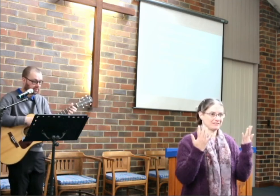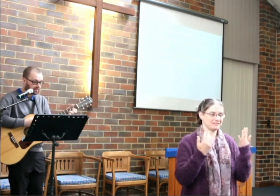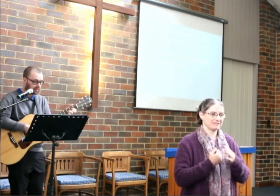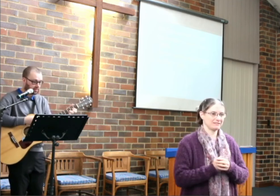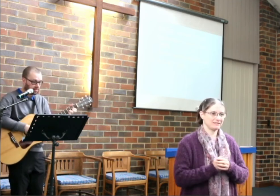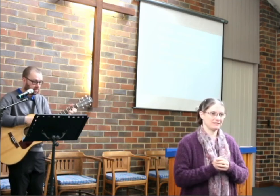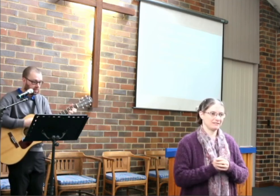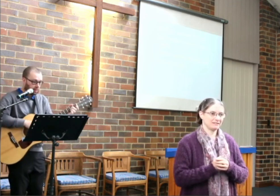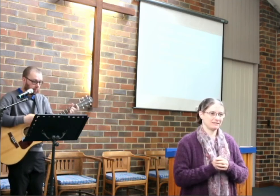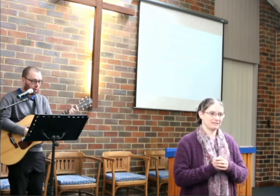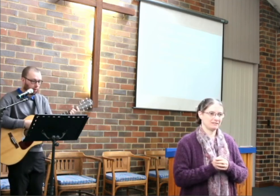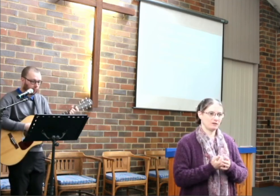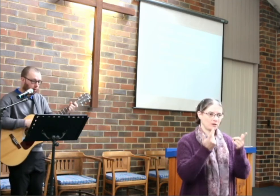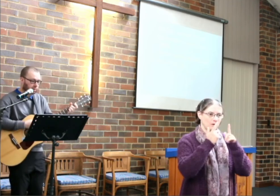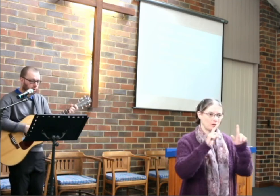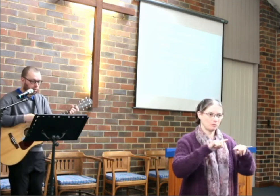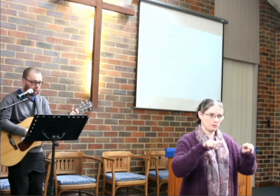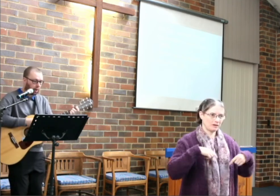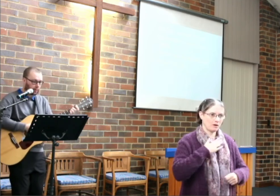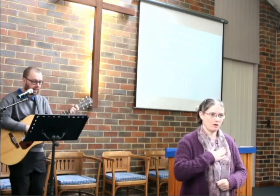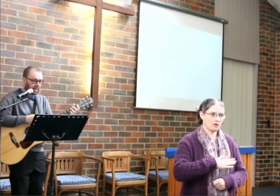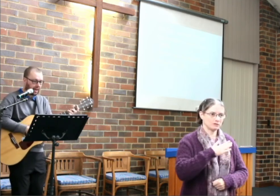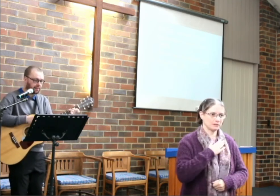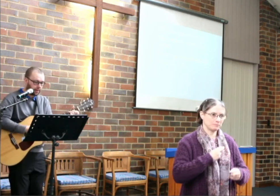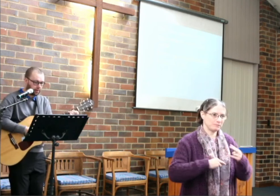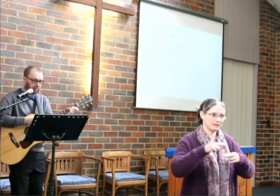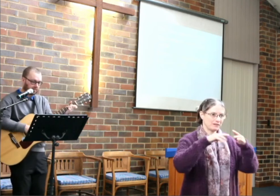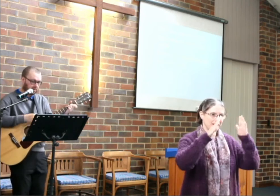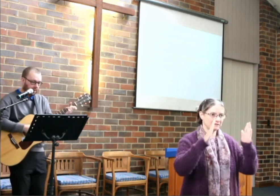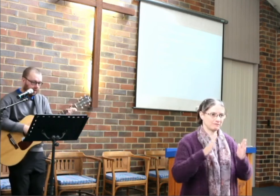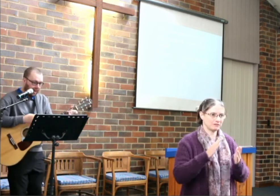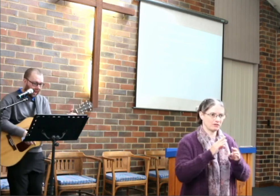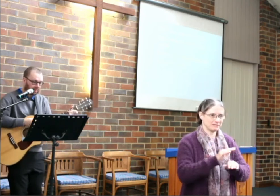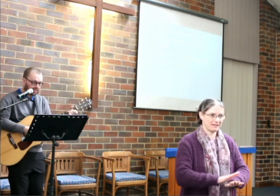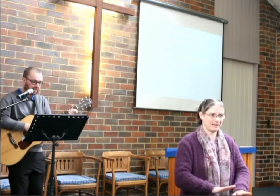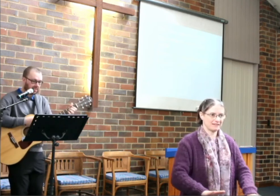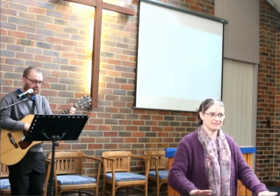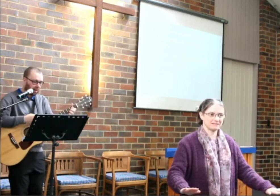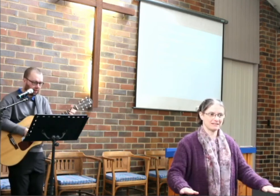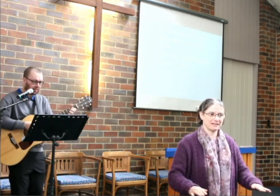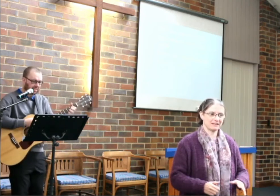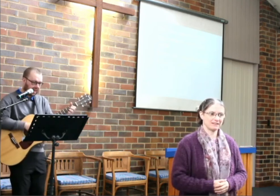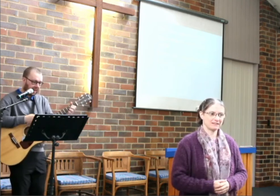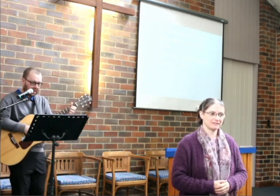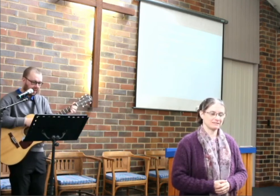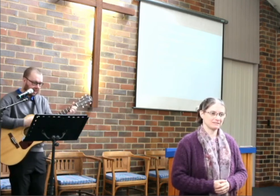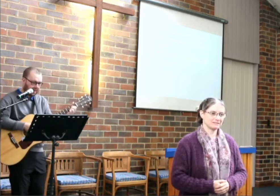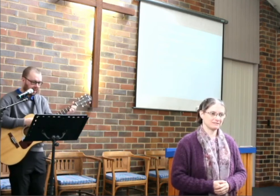hands. Lord, for too long we have built houses on